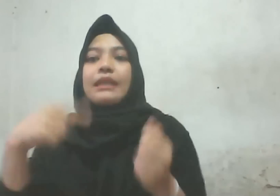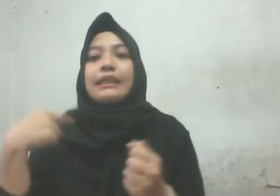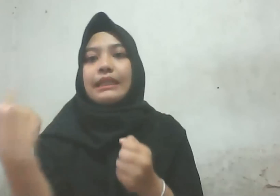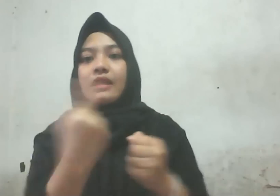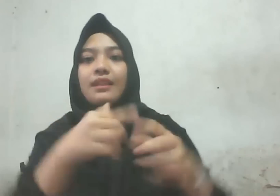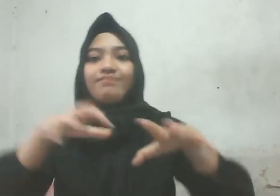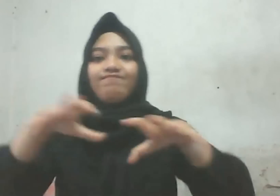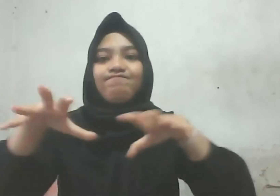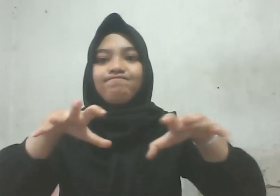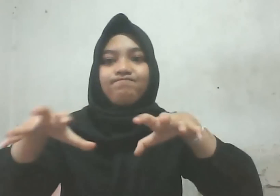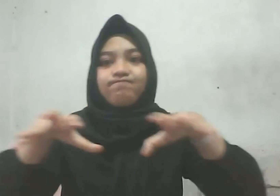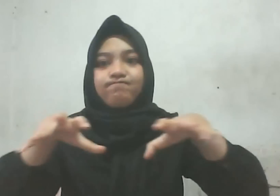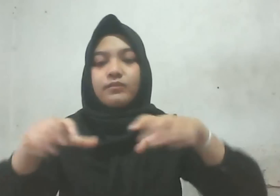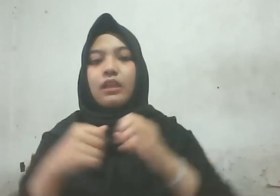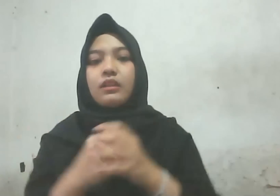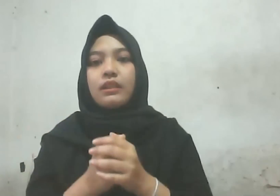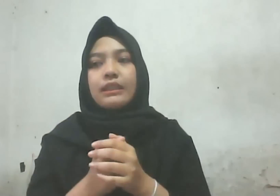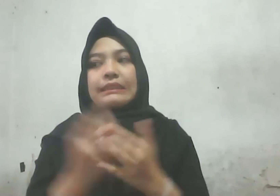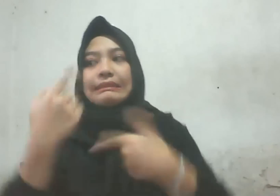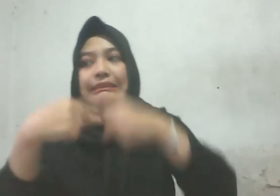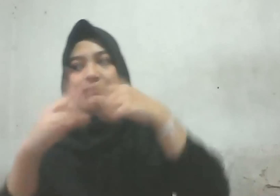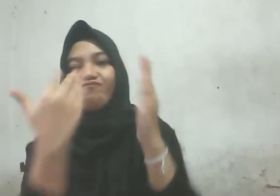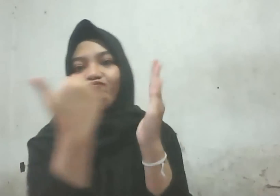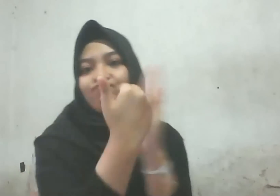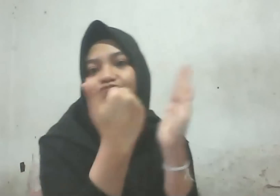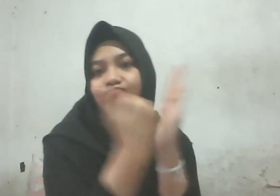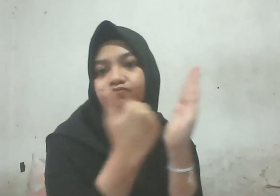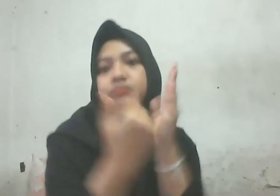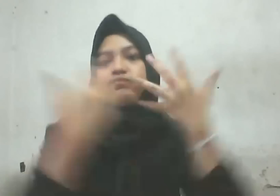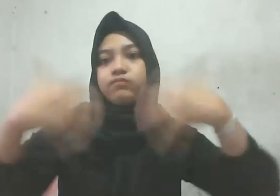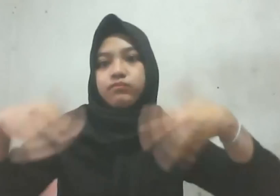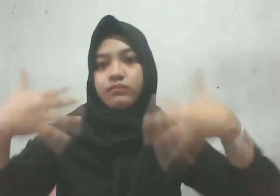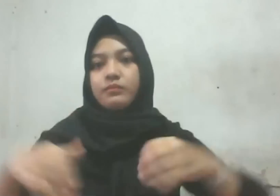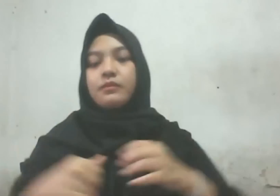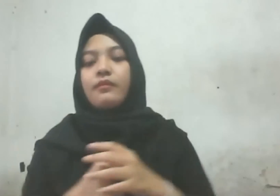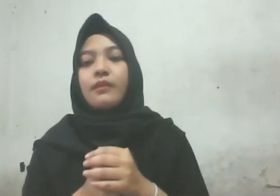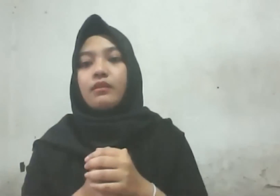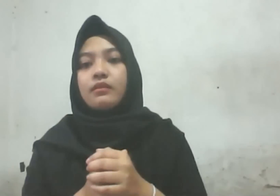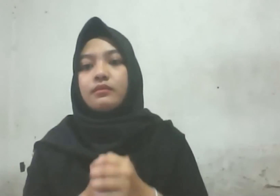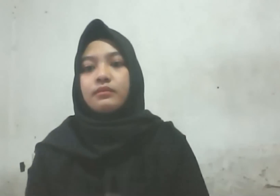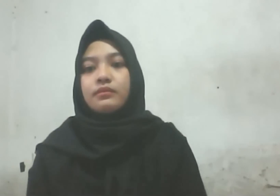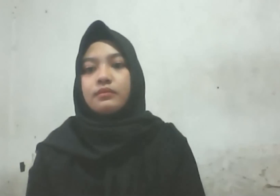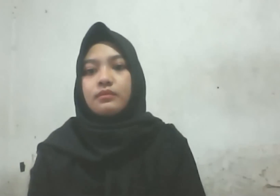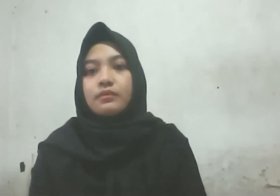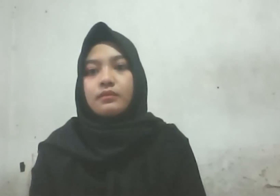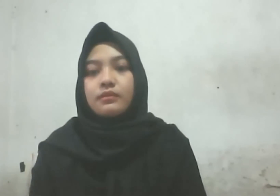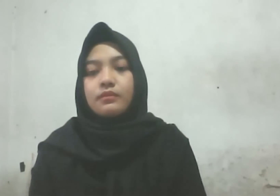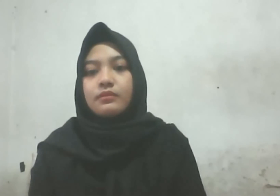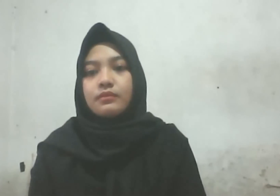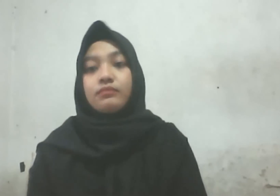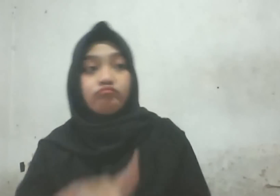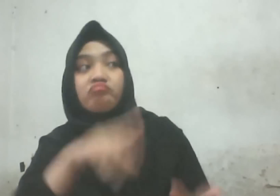disability theory, policy, and practice. Would you agree? Agree, yeah.